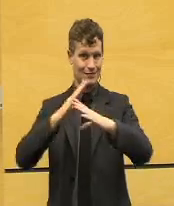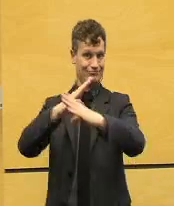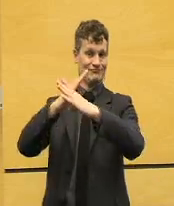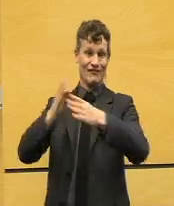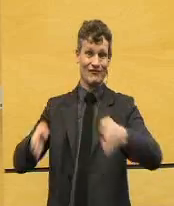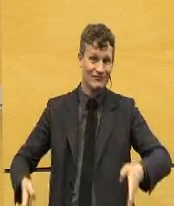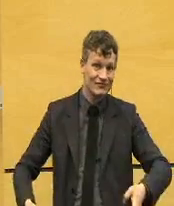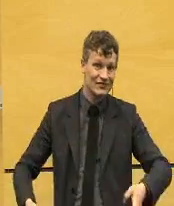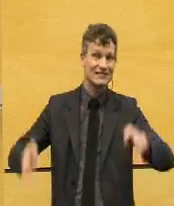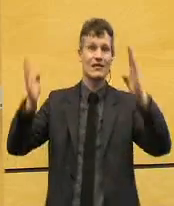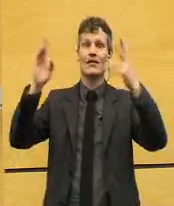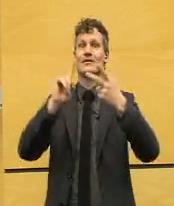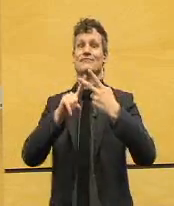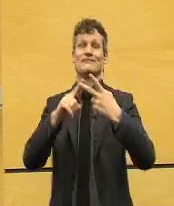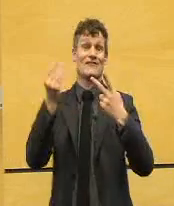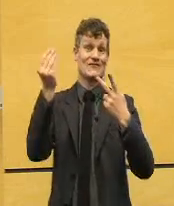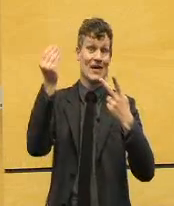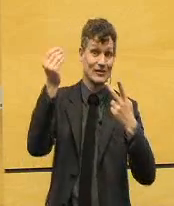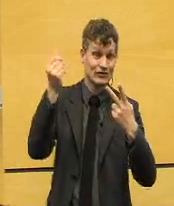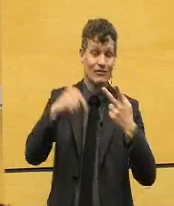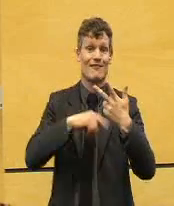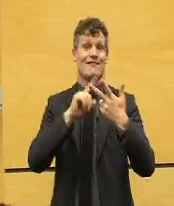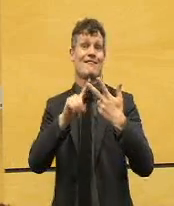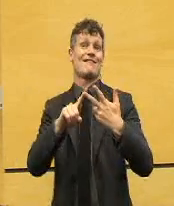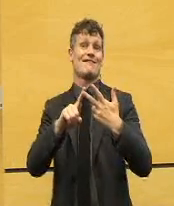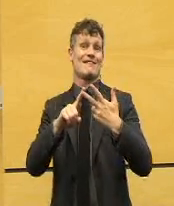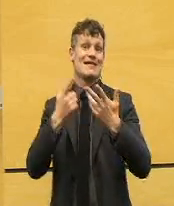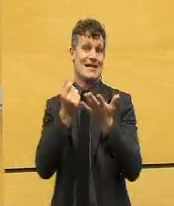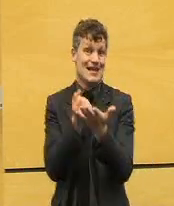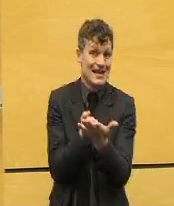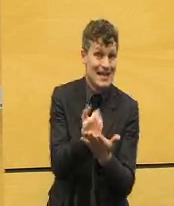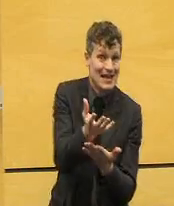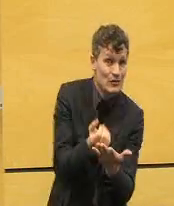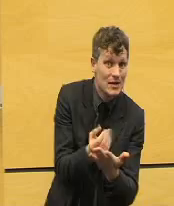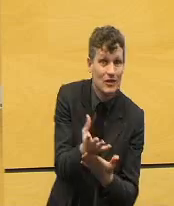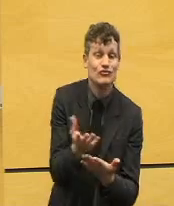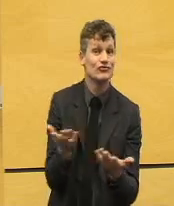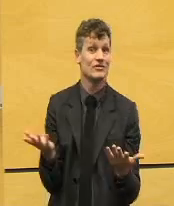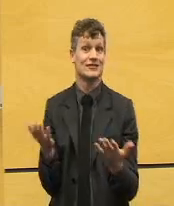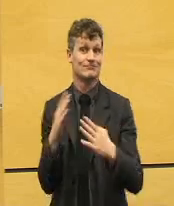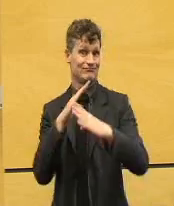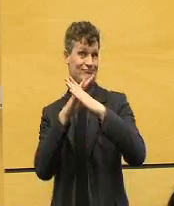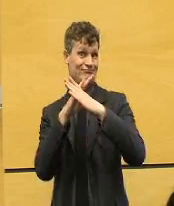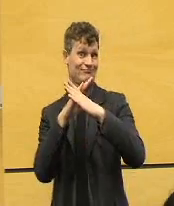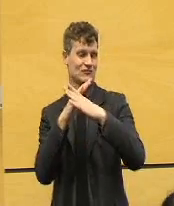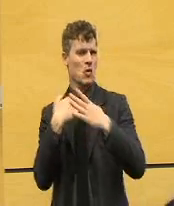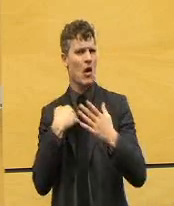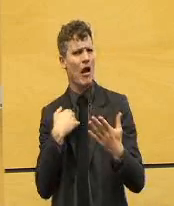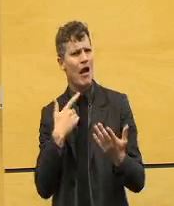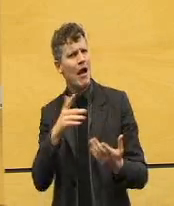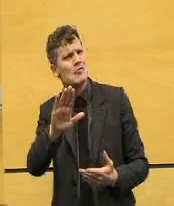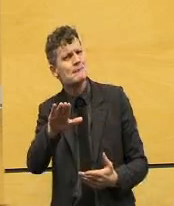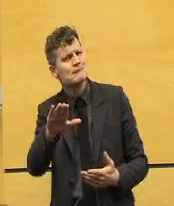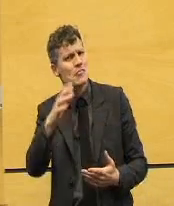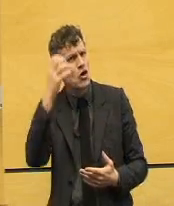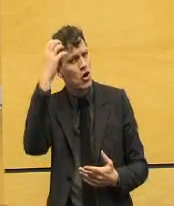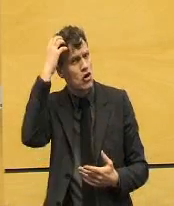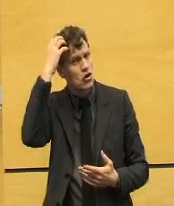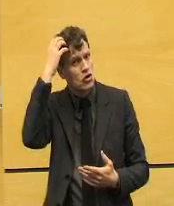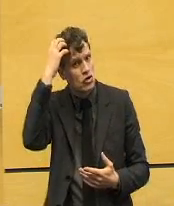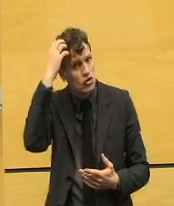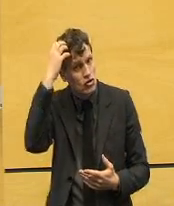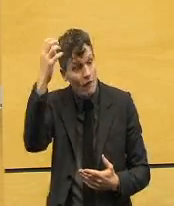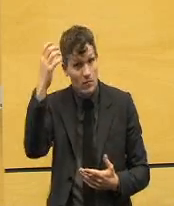to accessing legal support. Thus, I would like to know if the State Party has